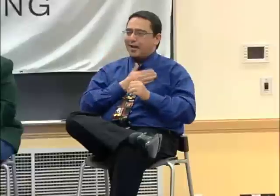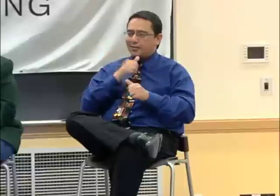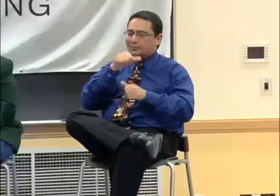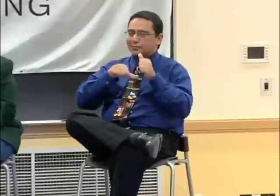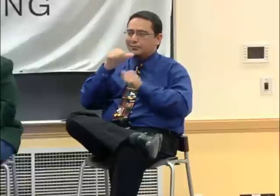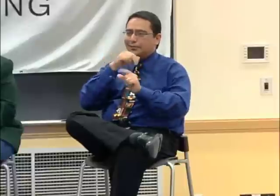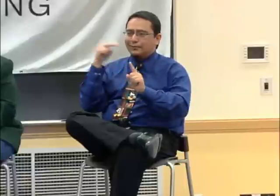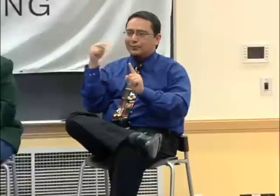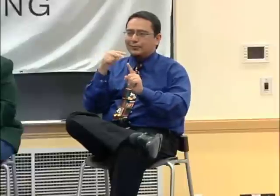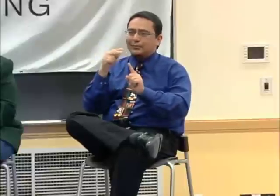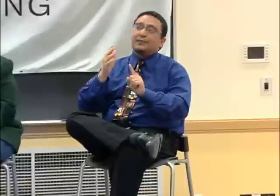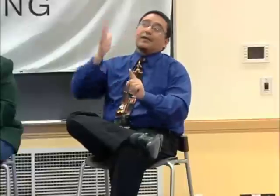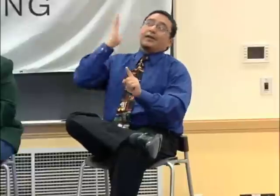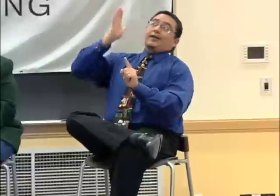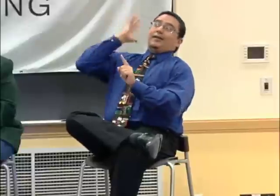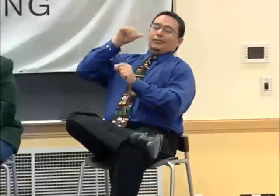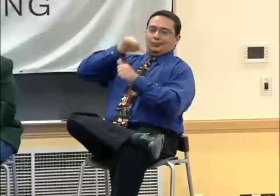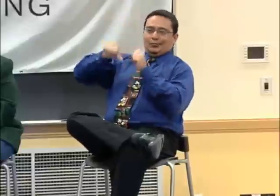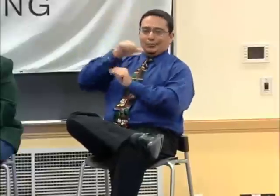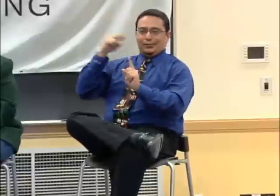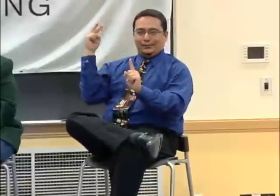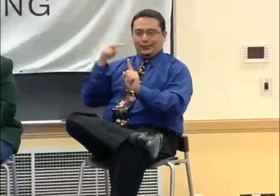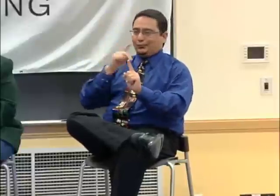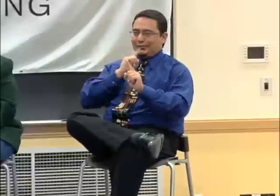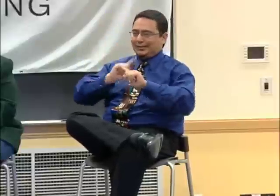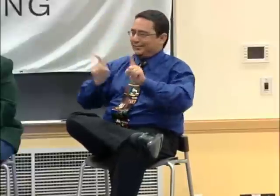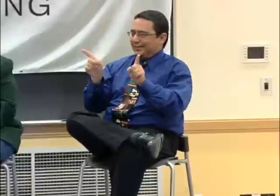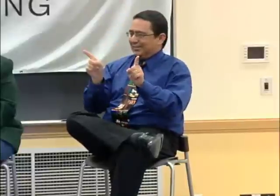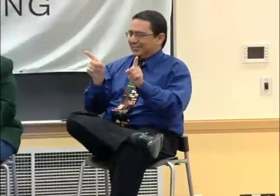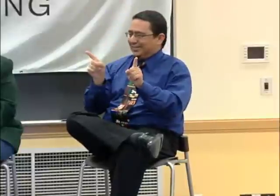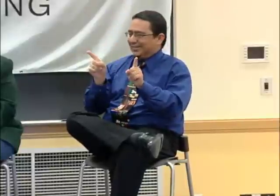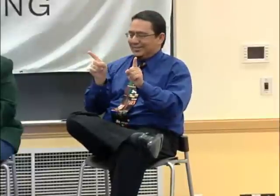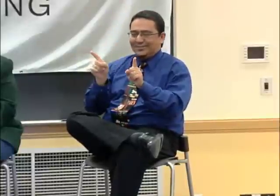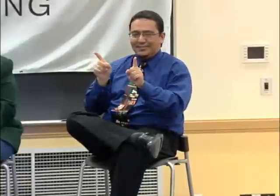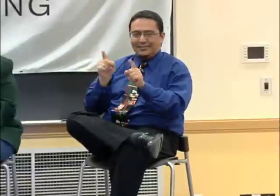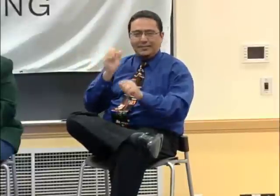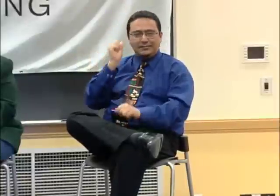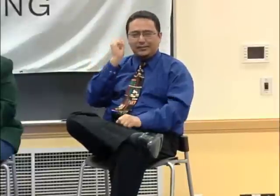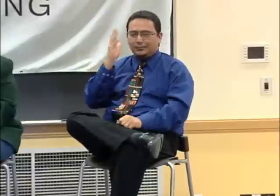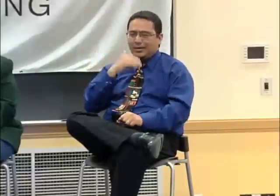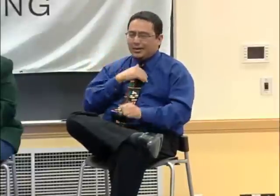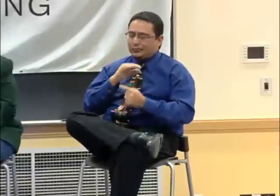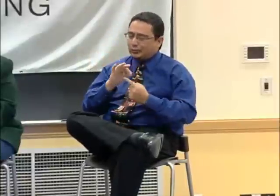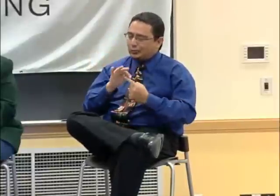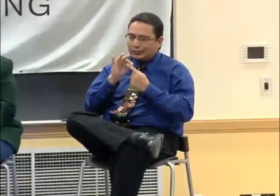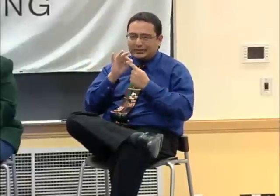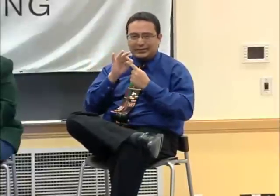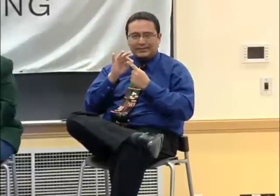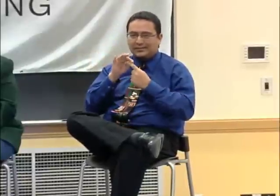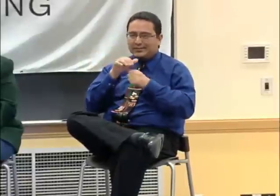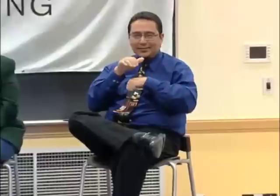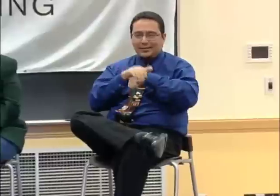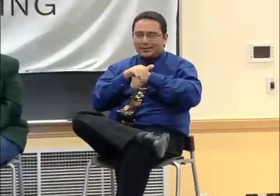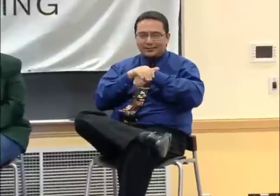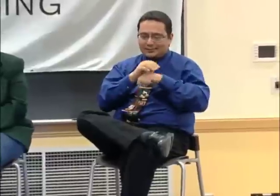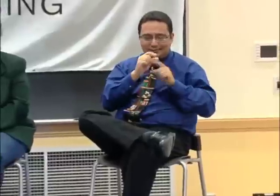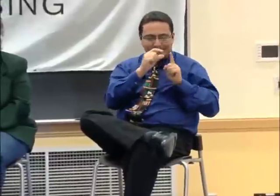So we have to look at the perspective from back then. Really, it's different today. It's